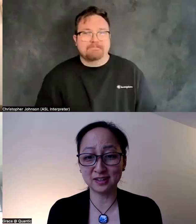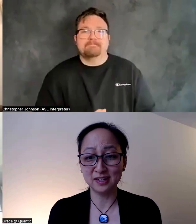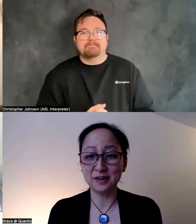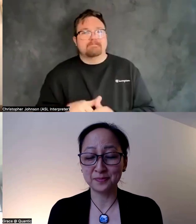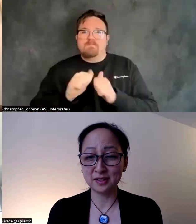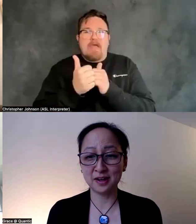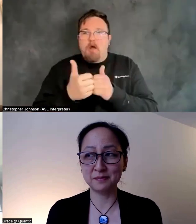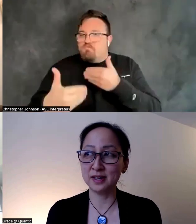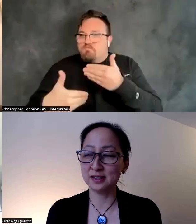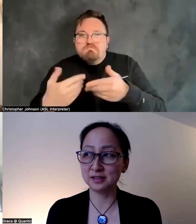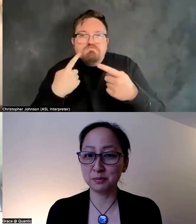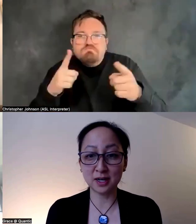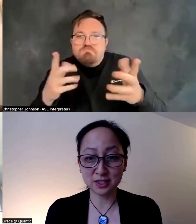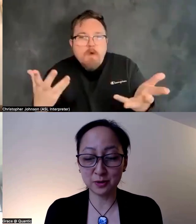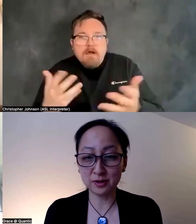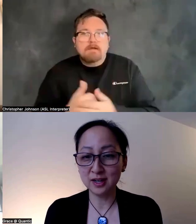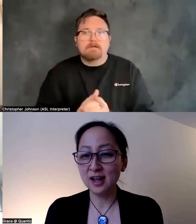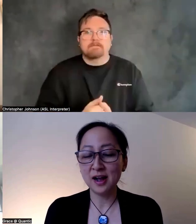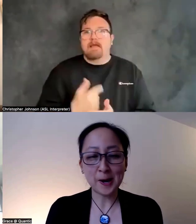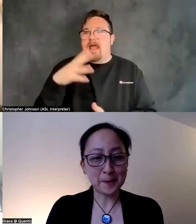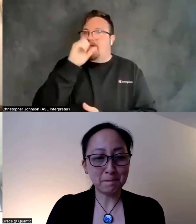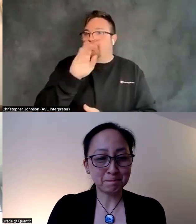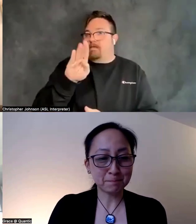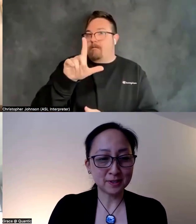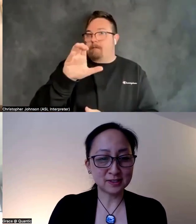work in, the blockchain world.